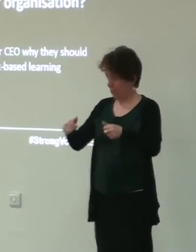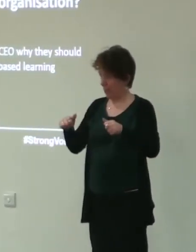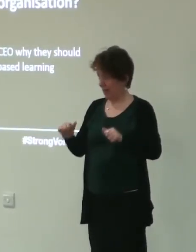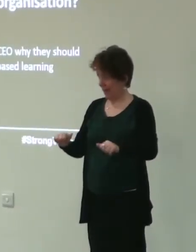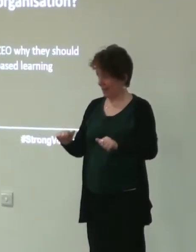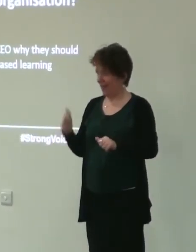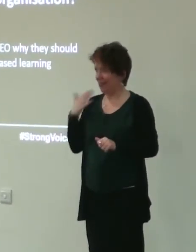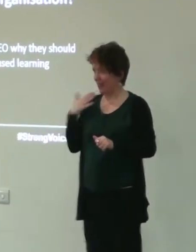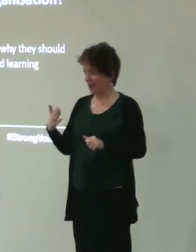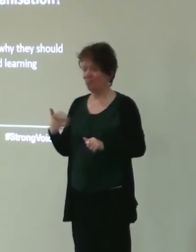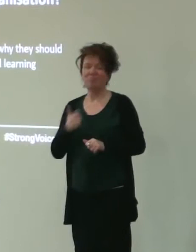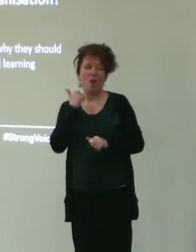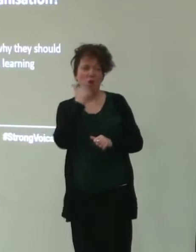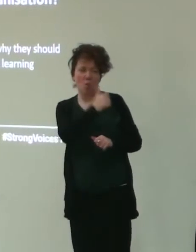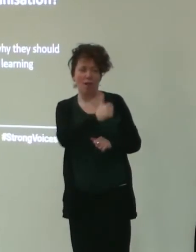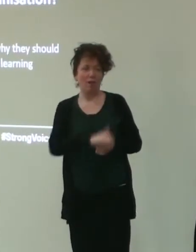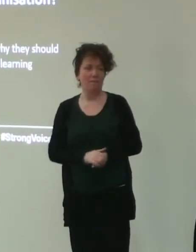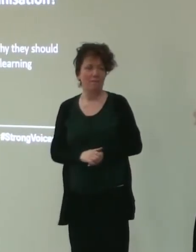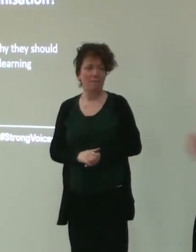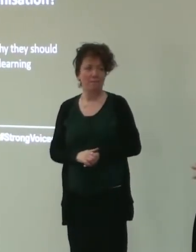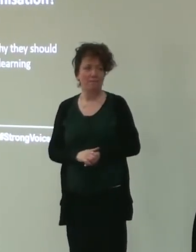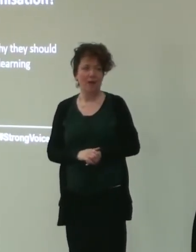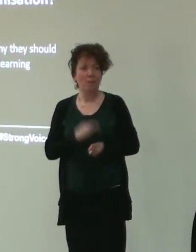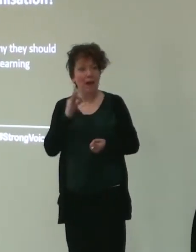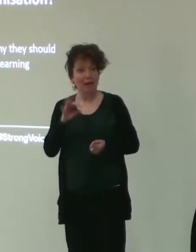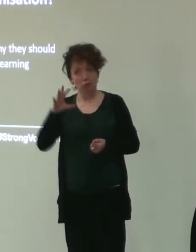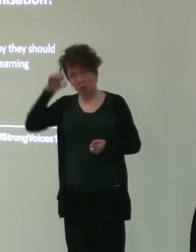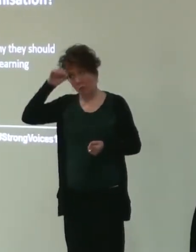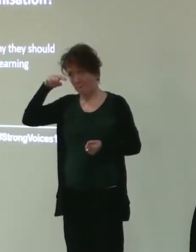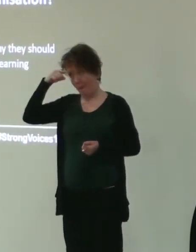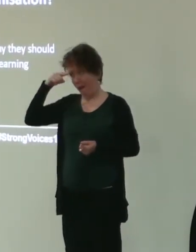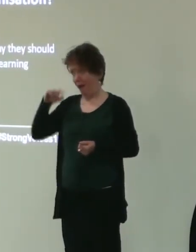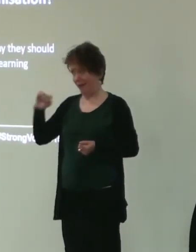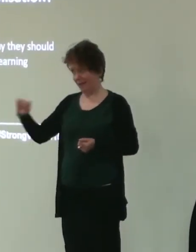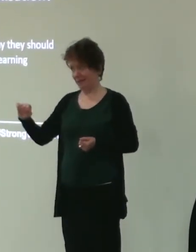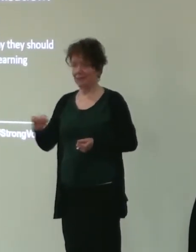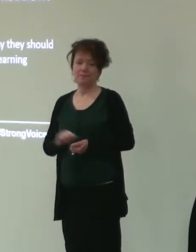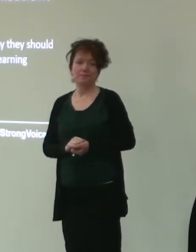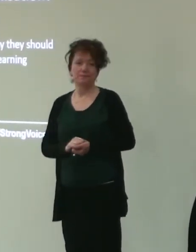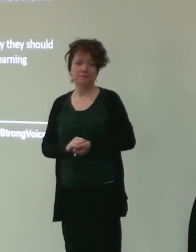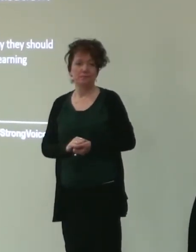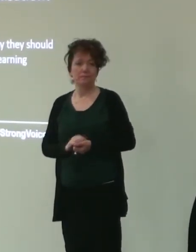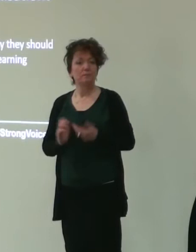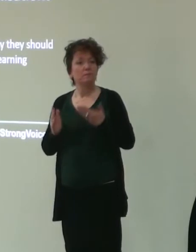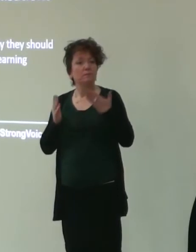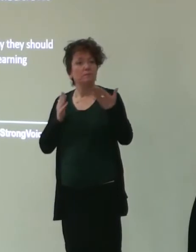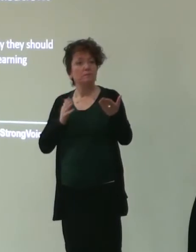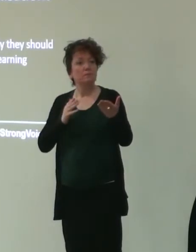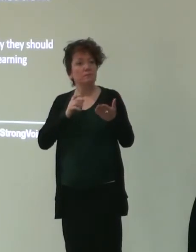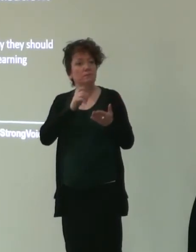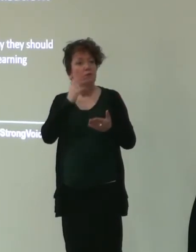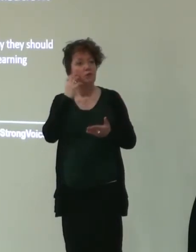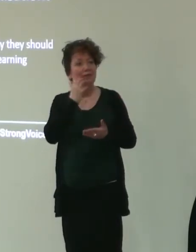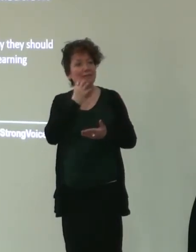moment. You're welcome. So I'm going to ask everyone just to remember that point for the moment, and I'm going to go over to